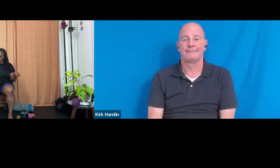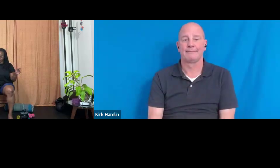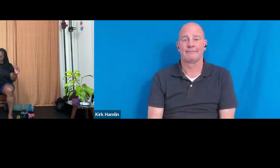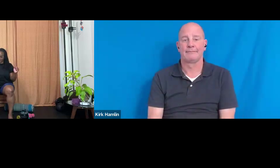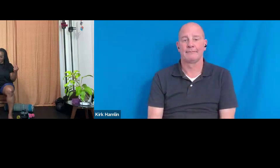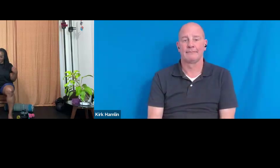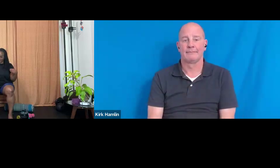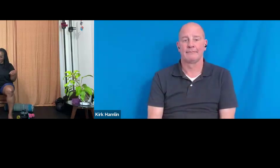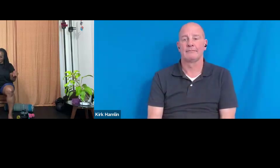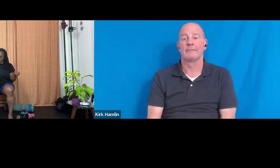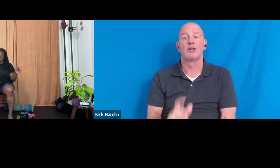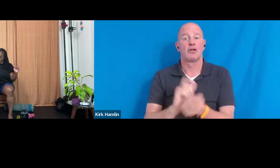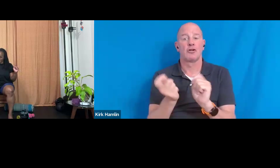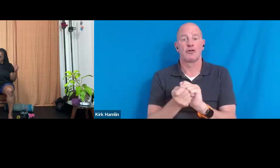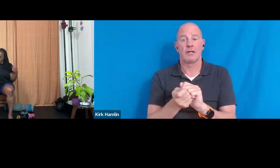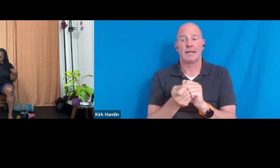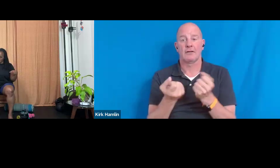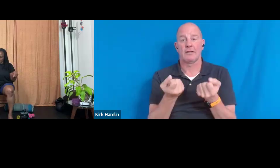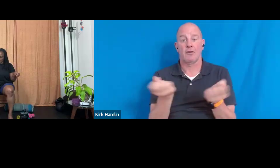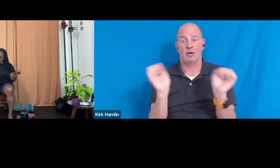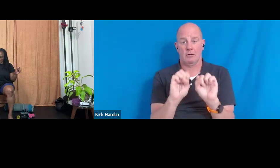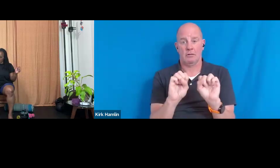Let's switch directions.